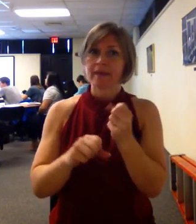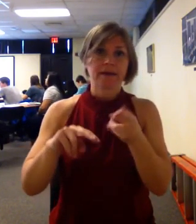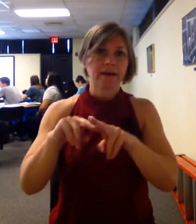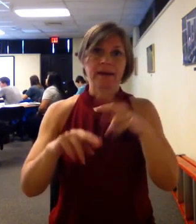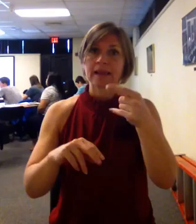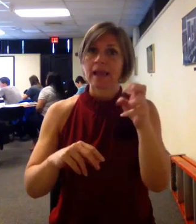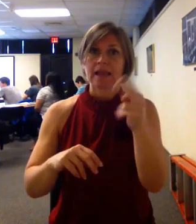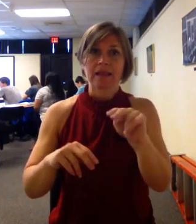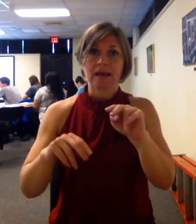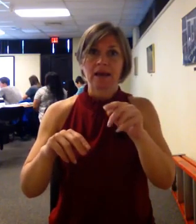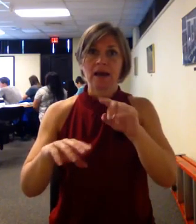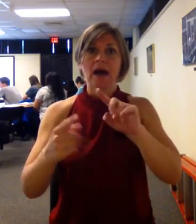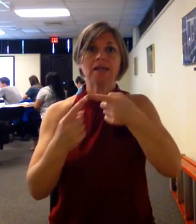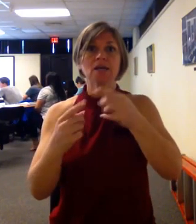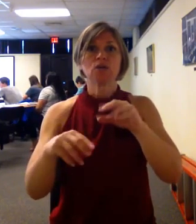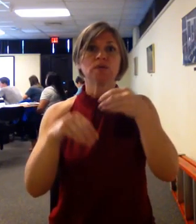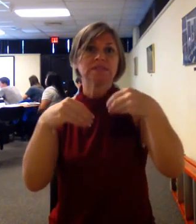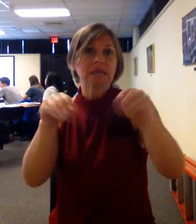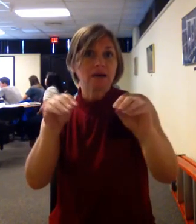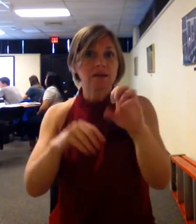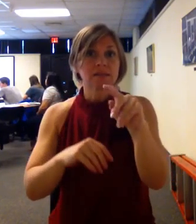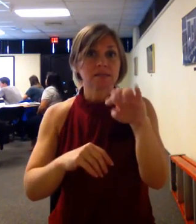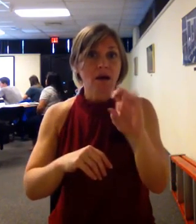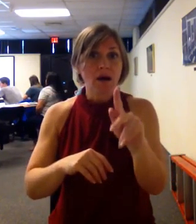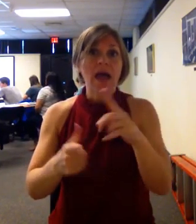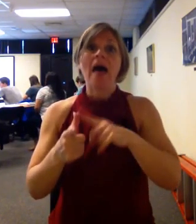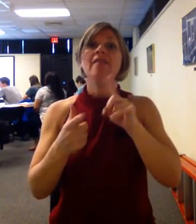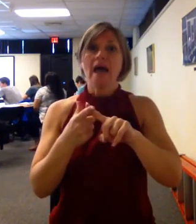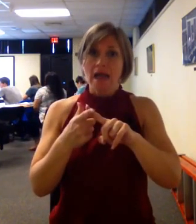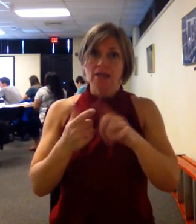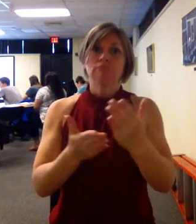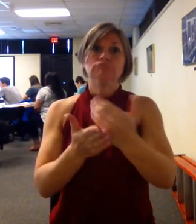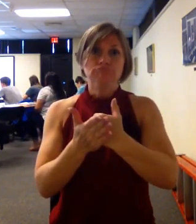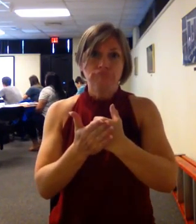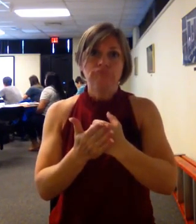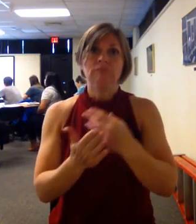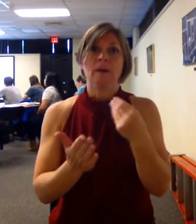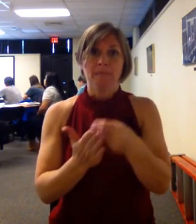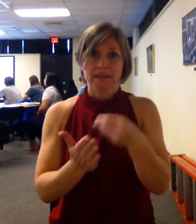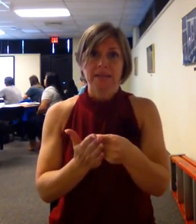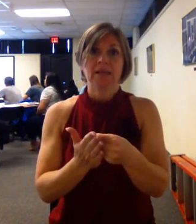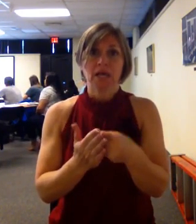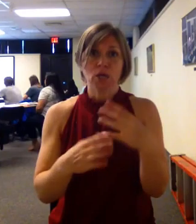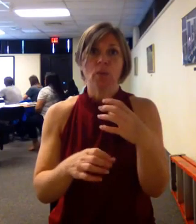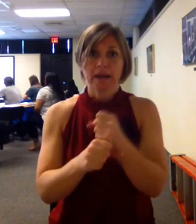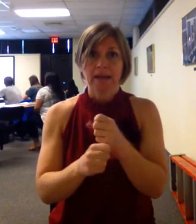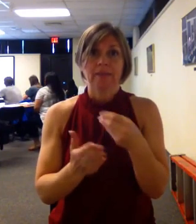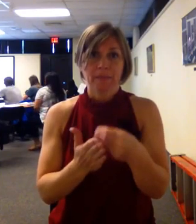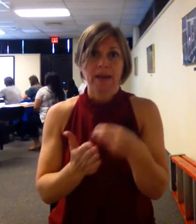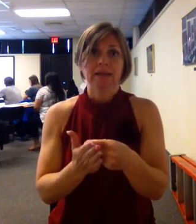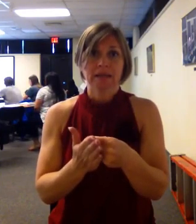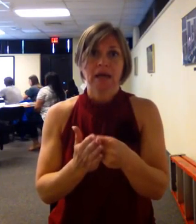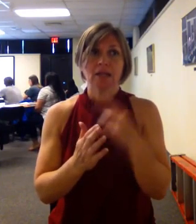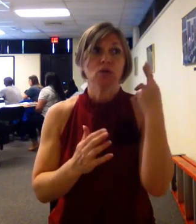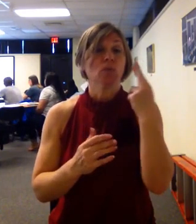stock. So it's only once you sell the stock that you really, and the accounting term would be realize and recognize that